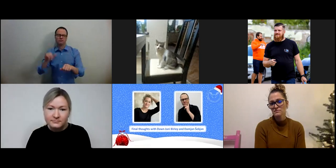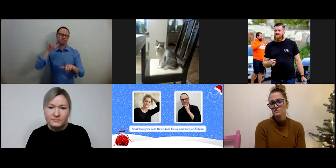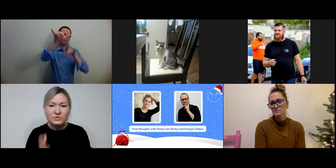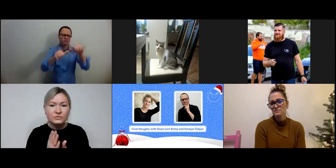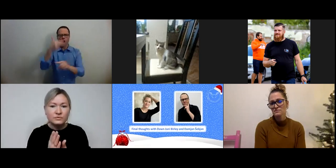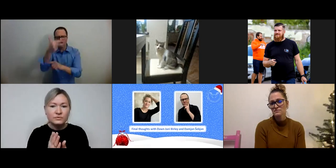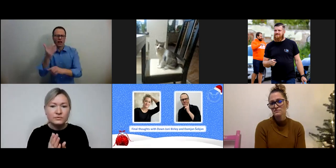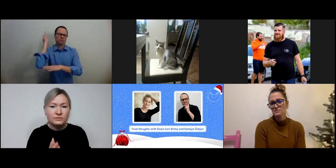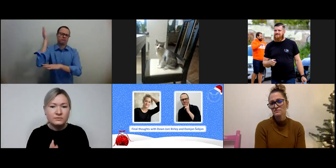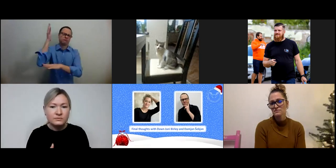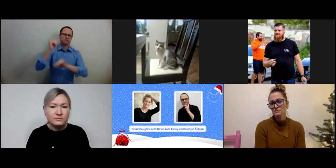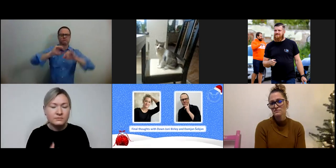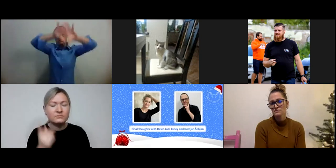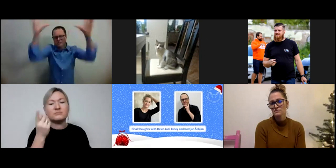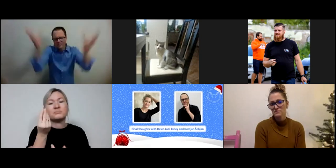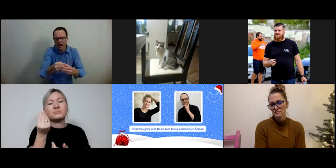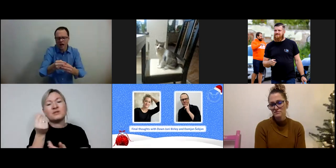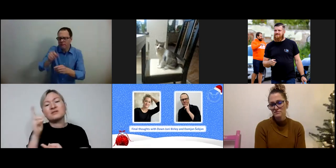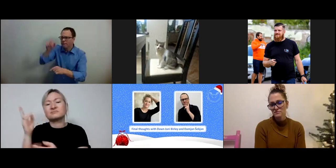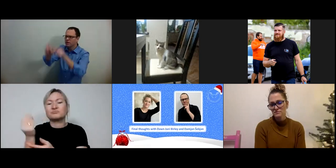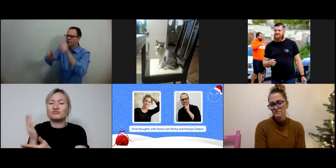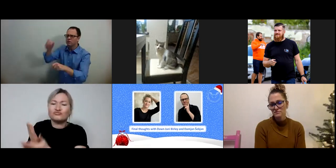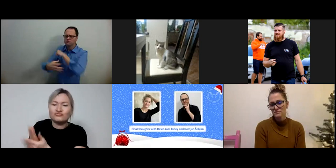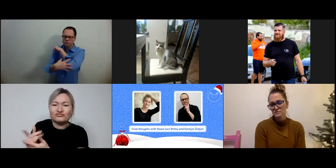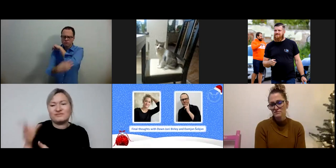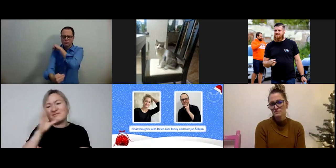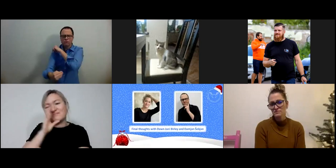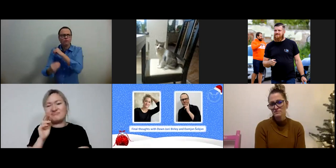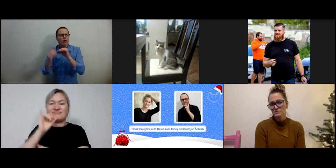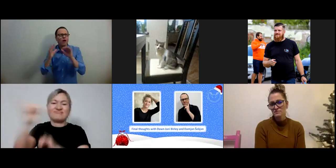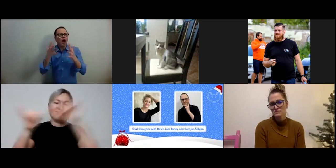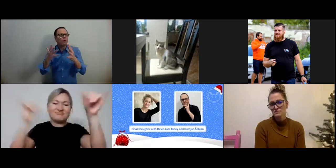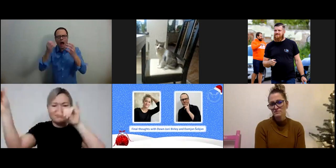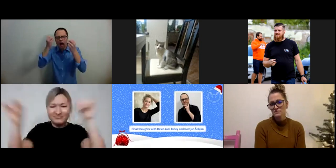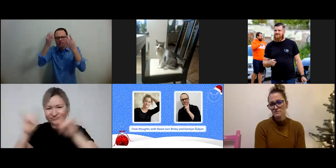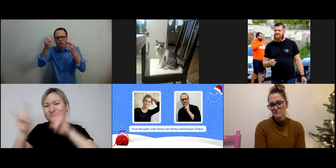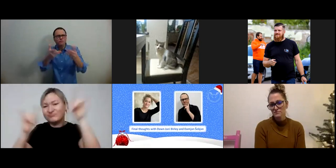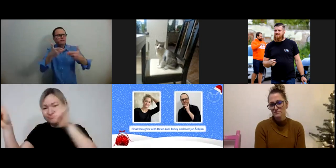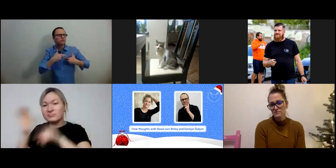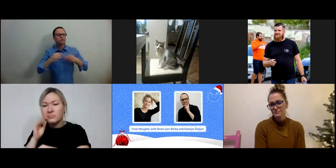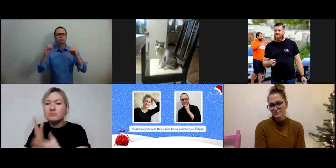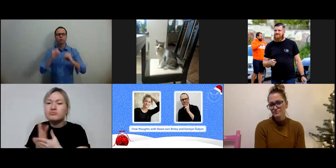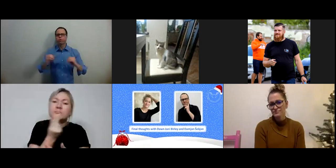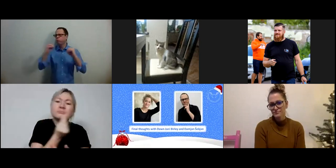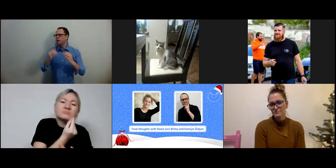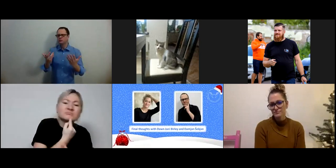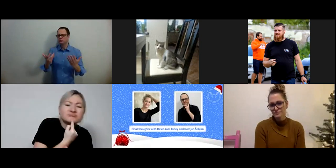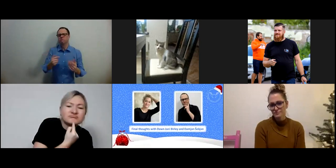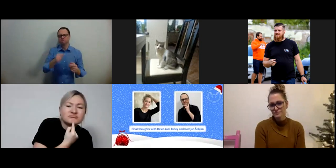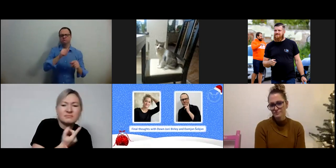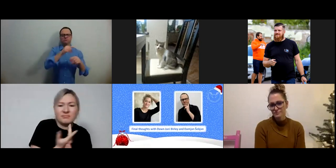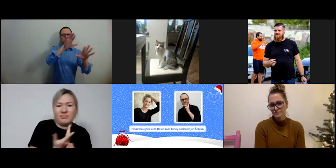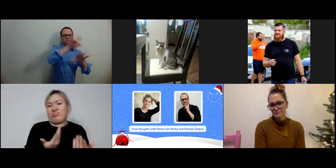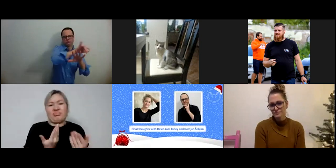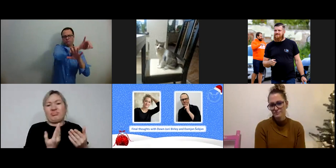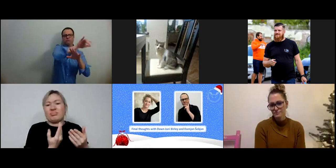WFD events every 4 years. And those people who can afford it are able to travel. On a European